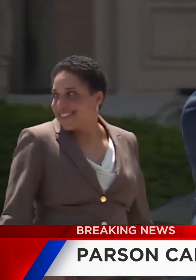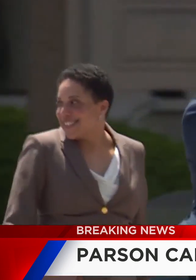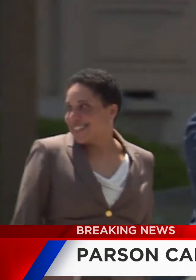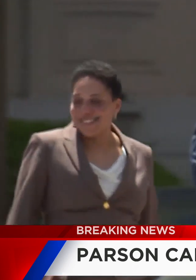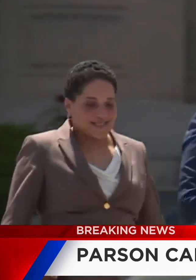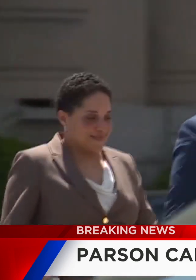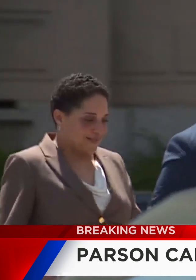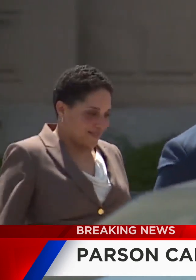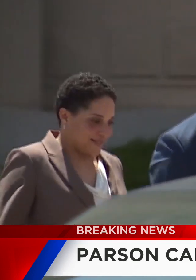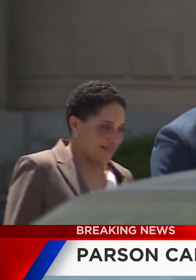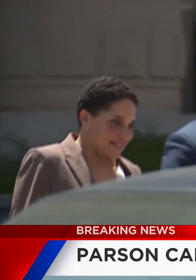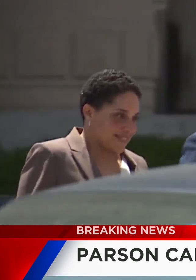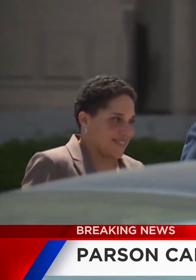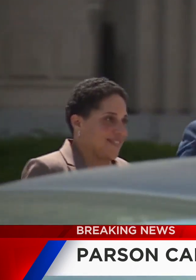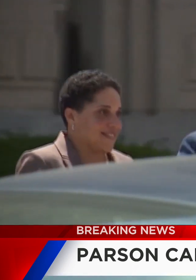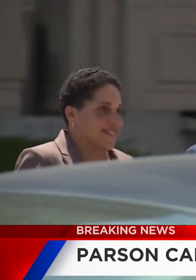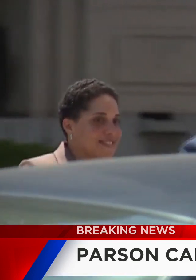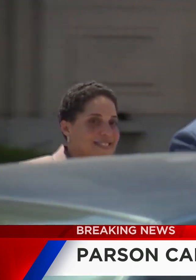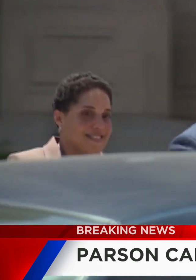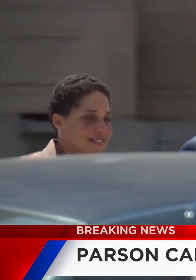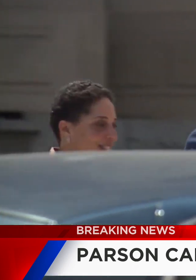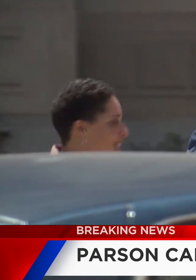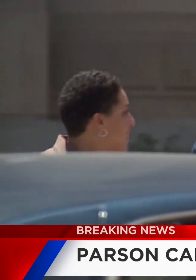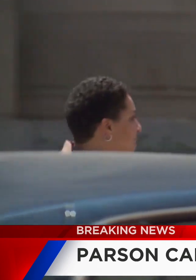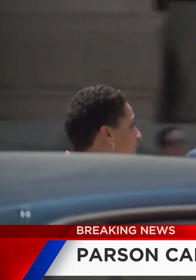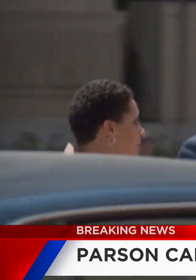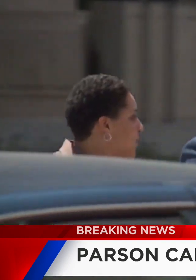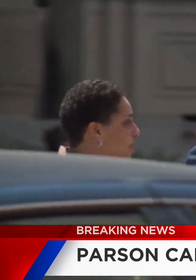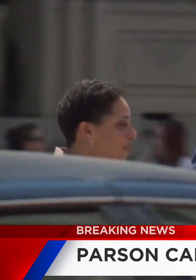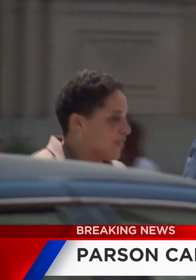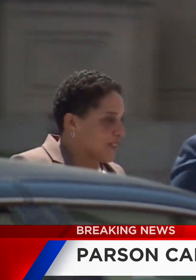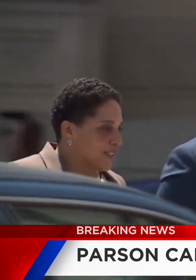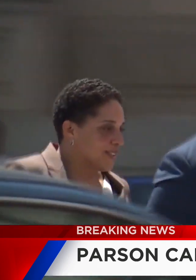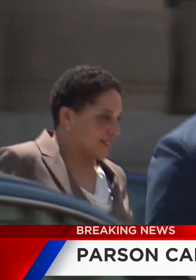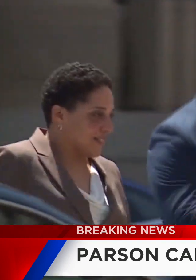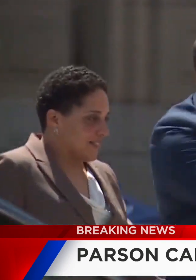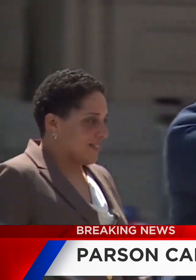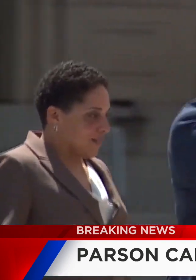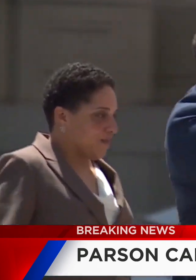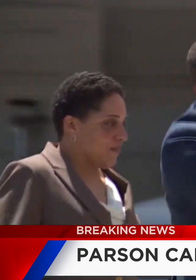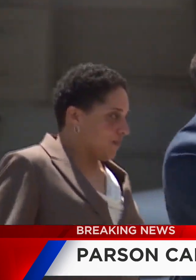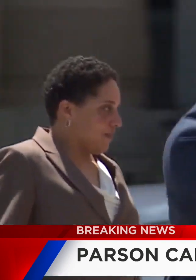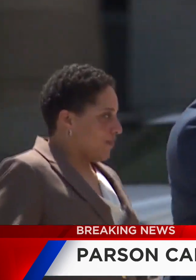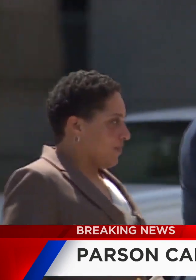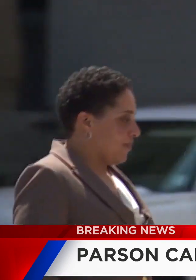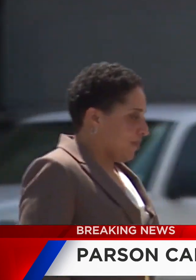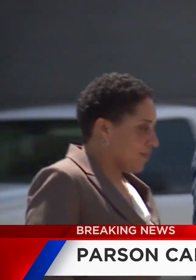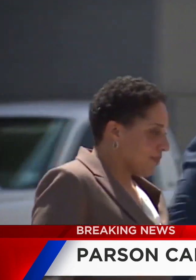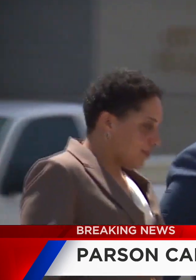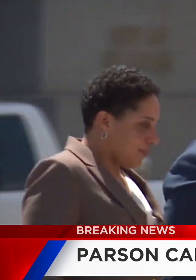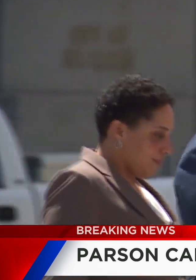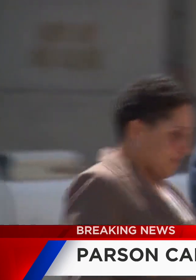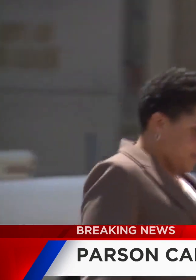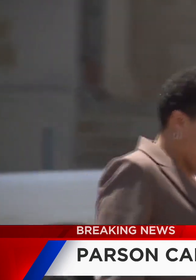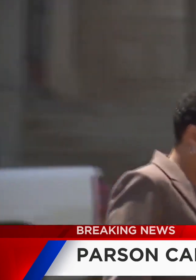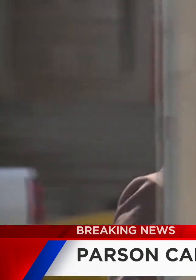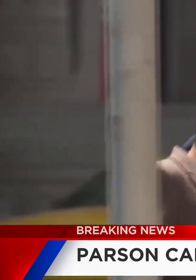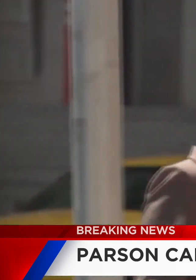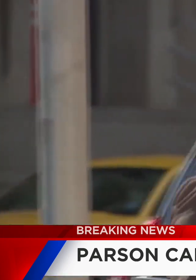crime. Innocent lives are being lost, futures cut short, and families